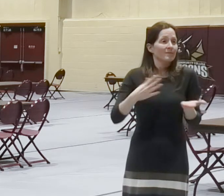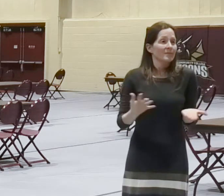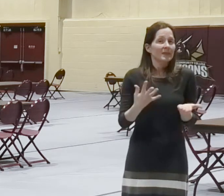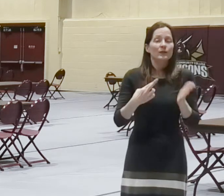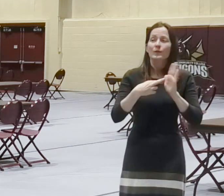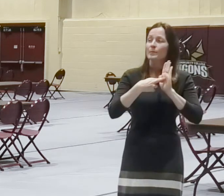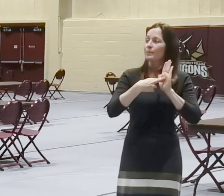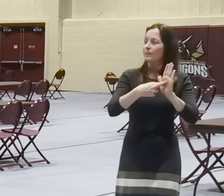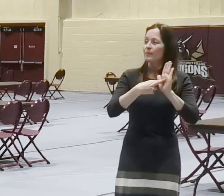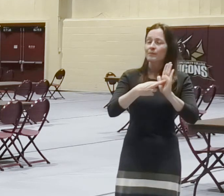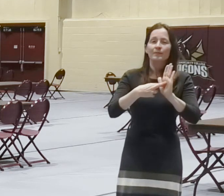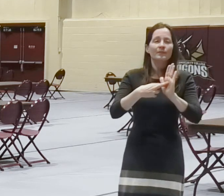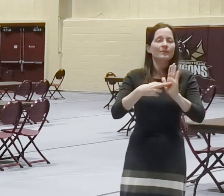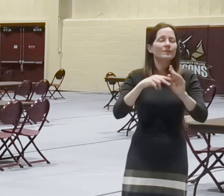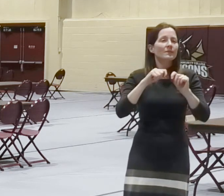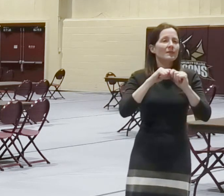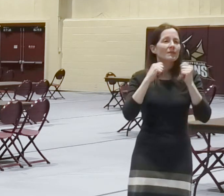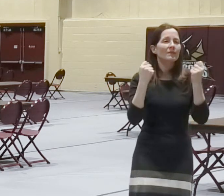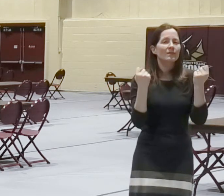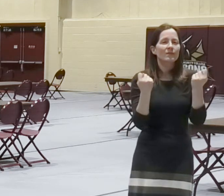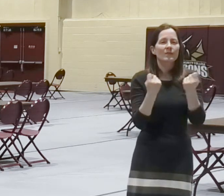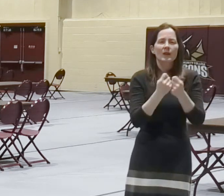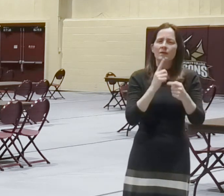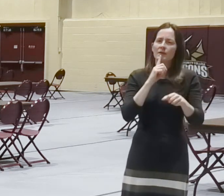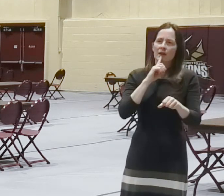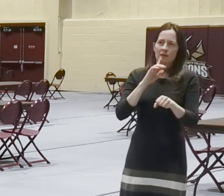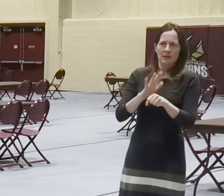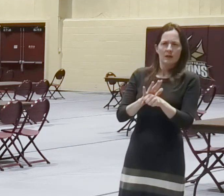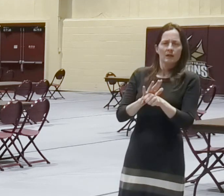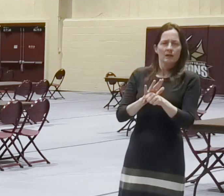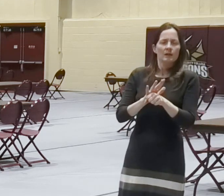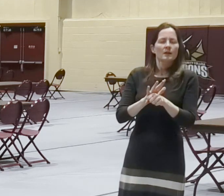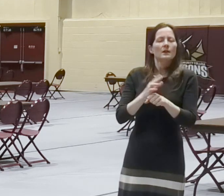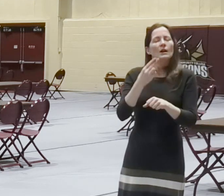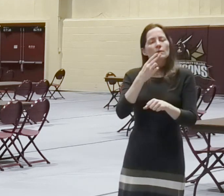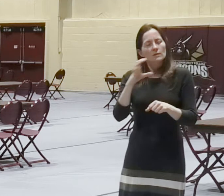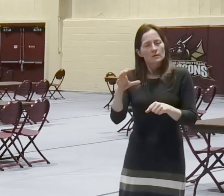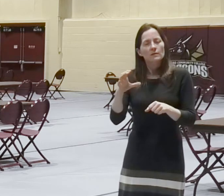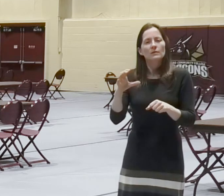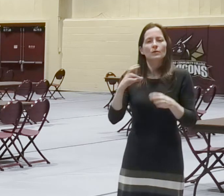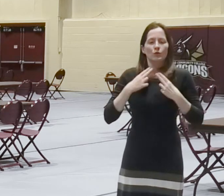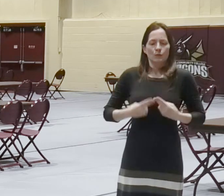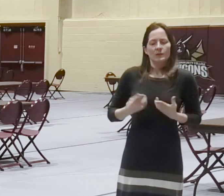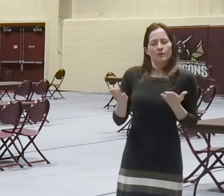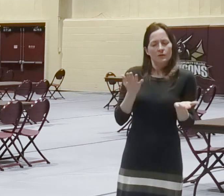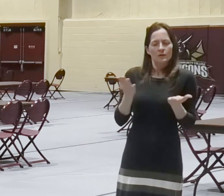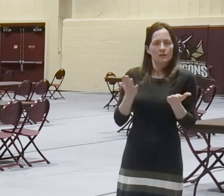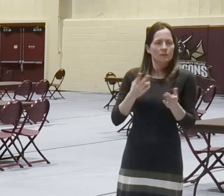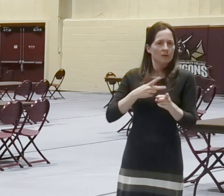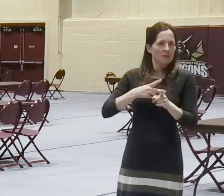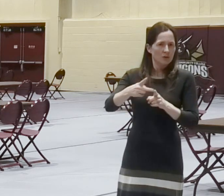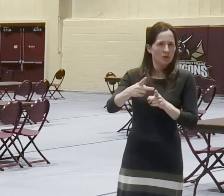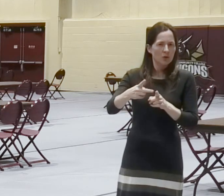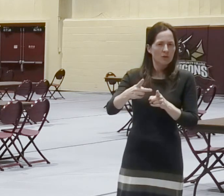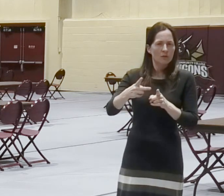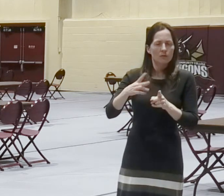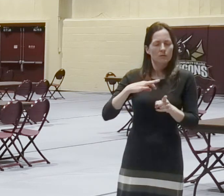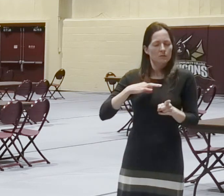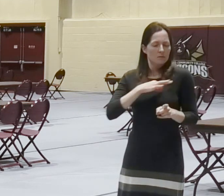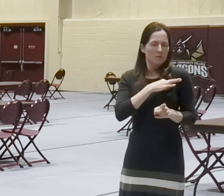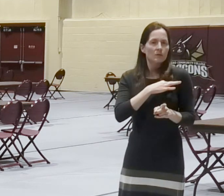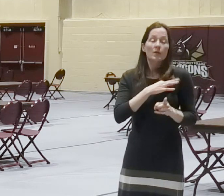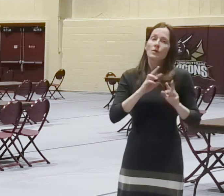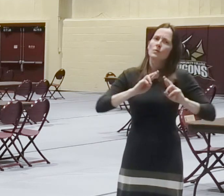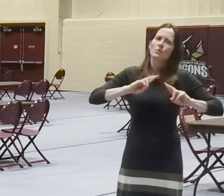team of dedicated county human service professionals who are ready to come alongside